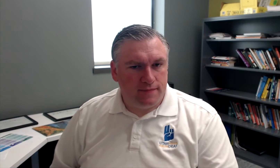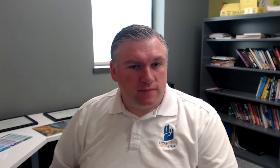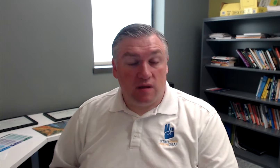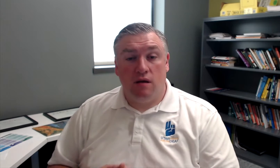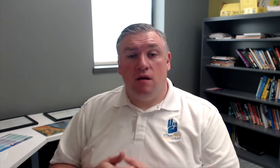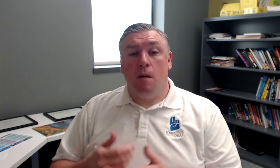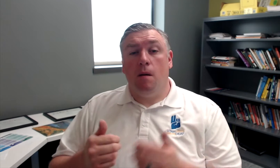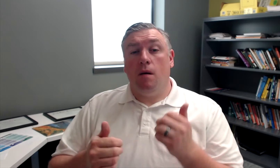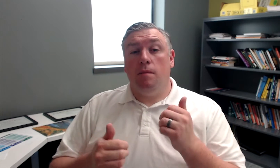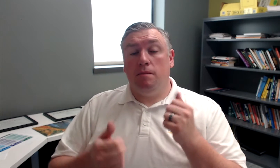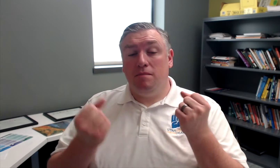expression.